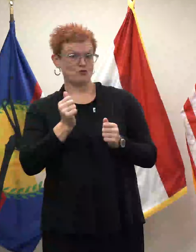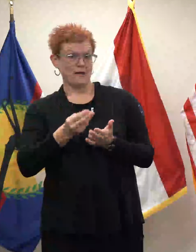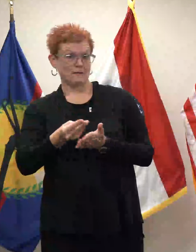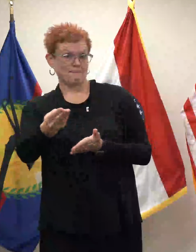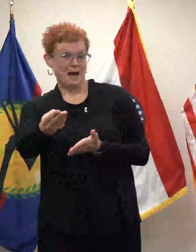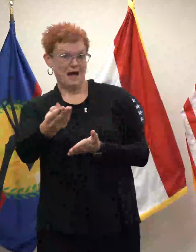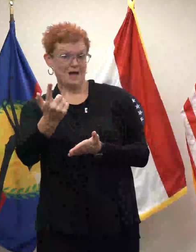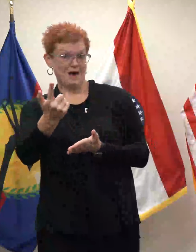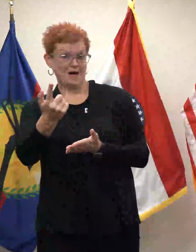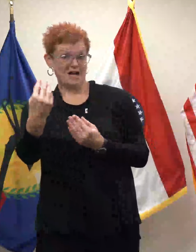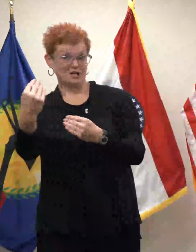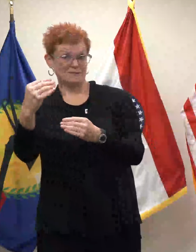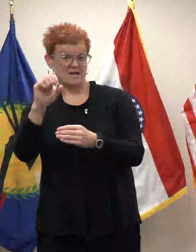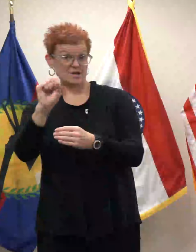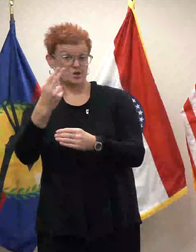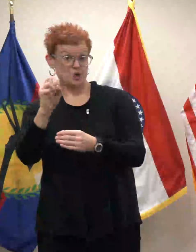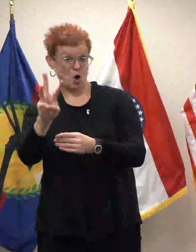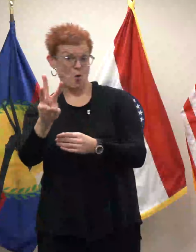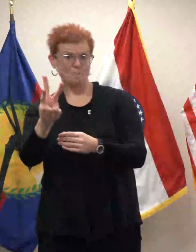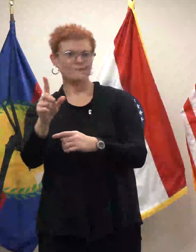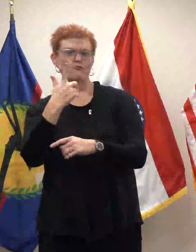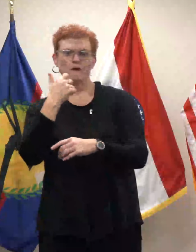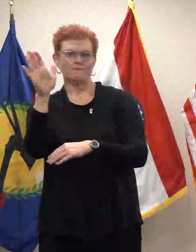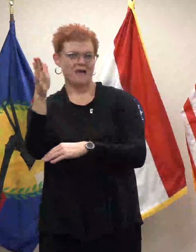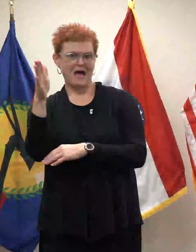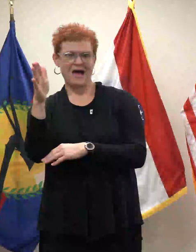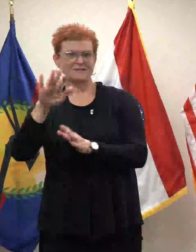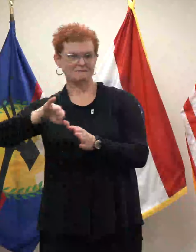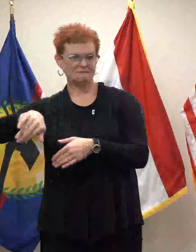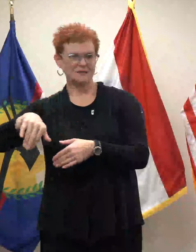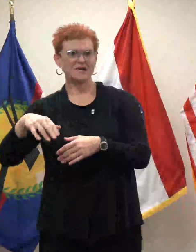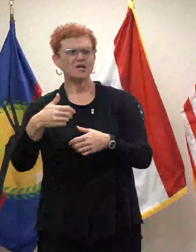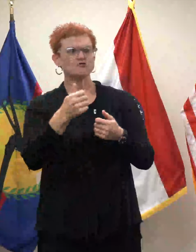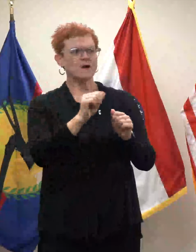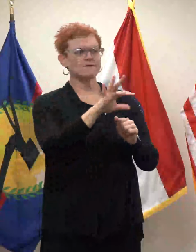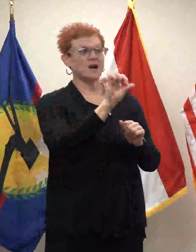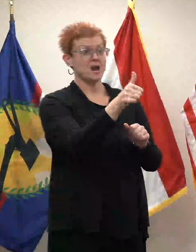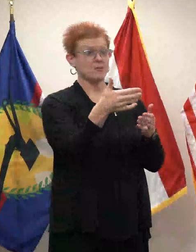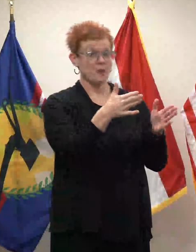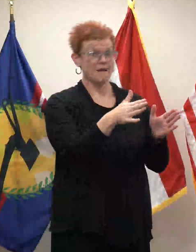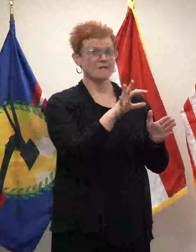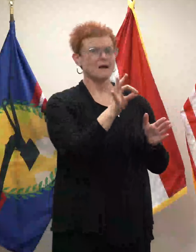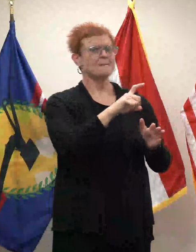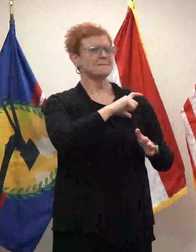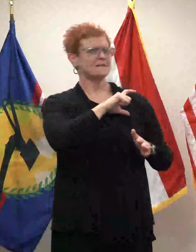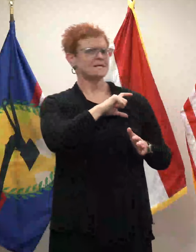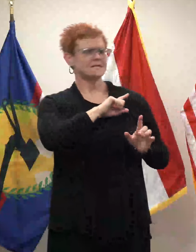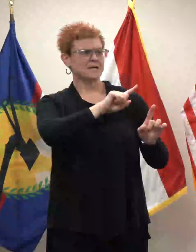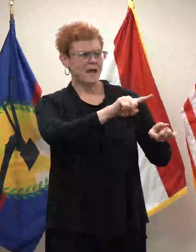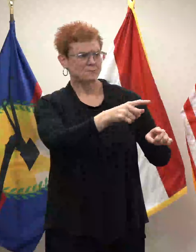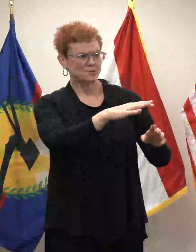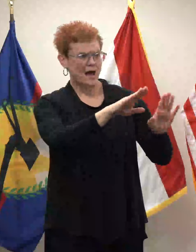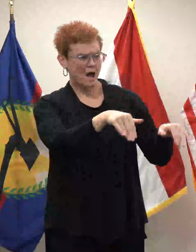red flagged, they denied him, he found some other way to do it, they're still investigating that. The police came to his house, they took the